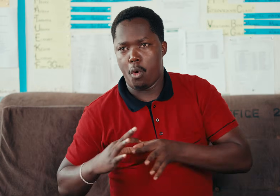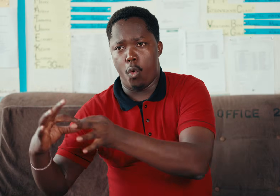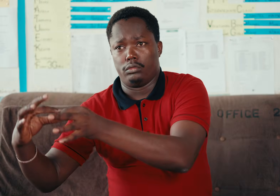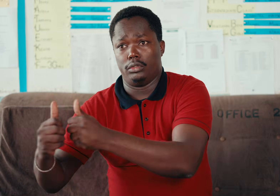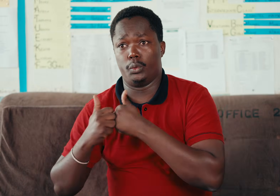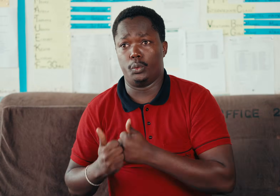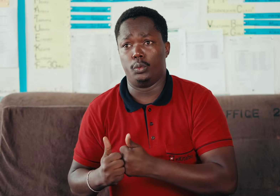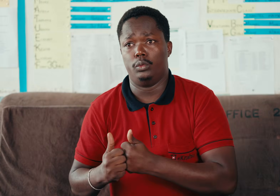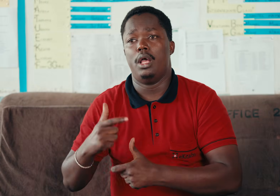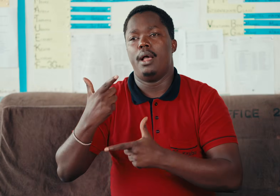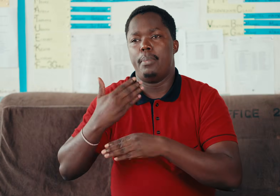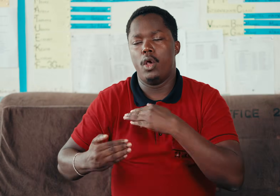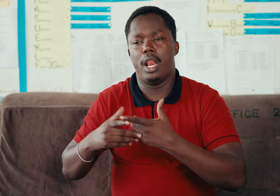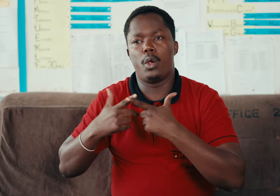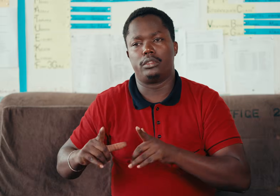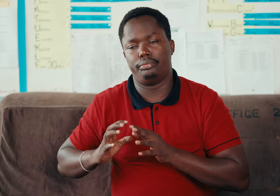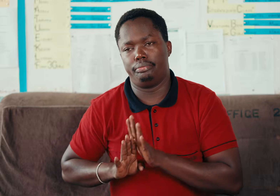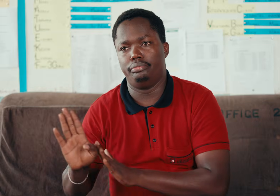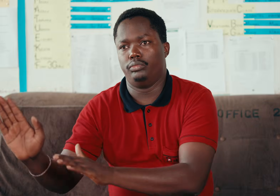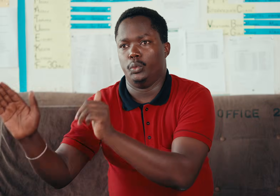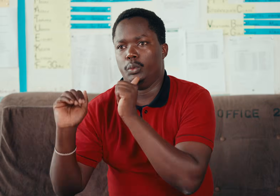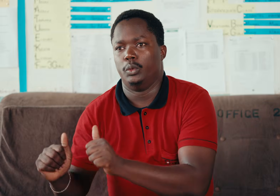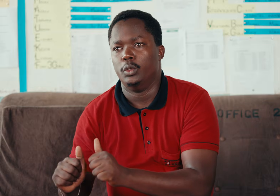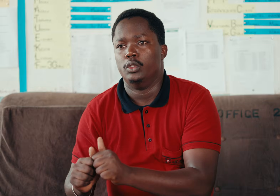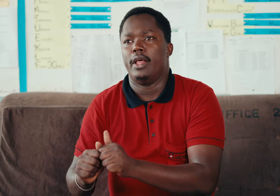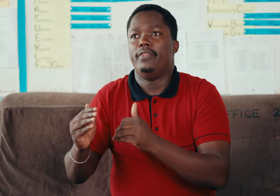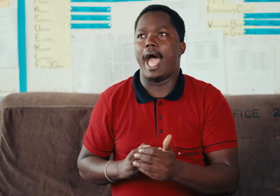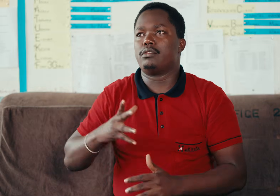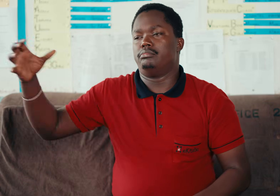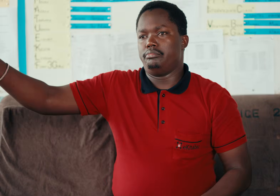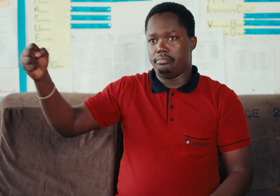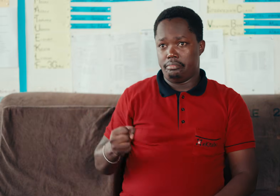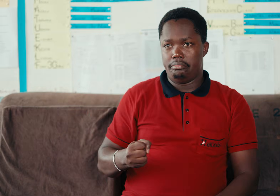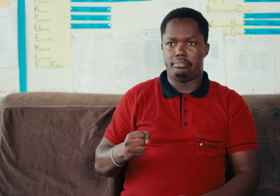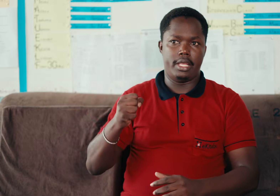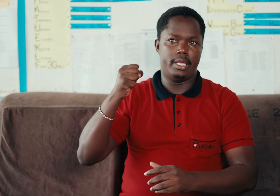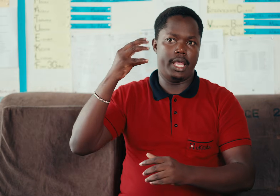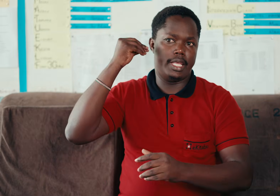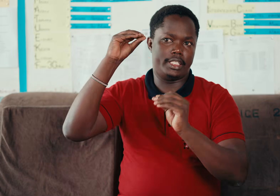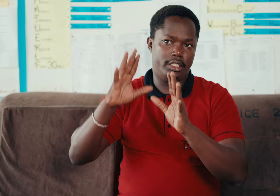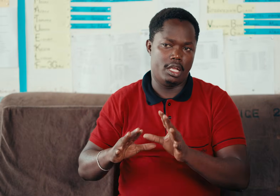come and I will connect more with a deaf teacher. We'll build our language than just bringing a hearing